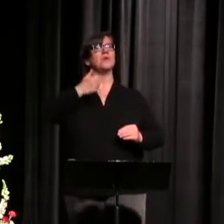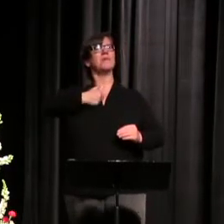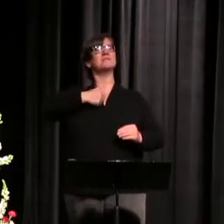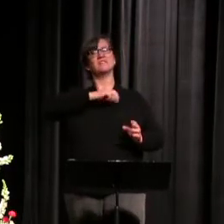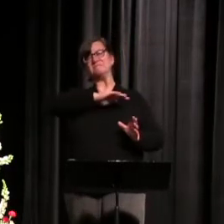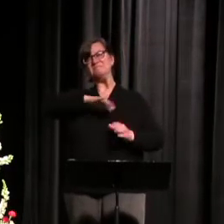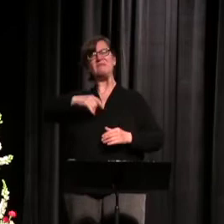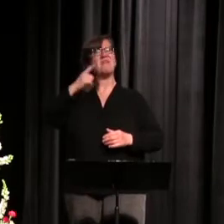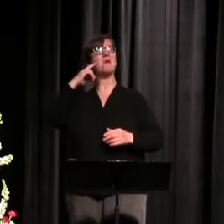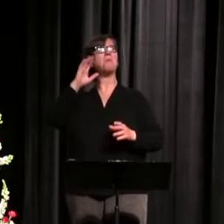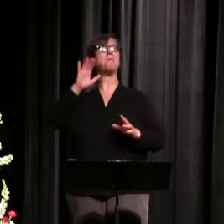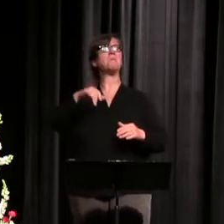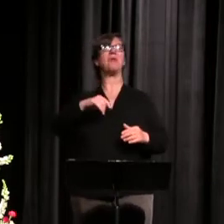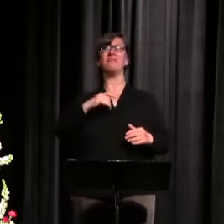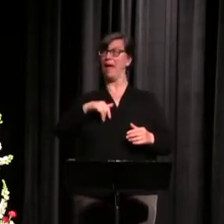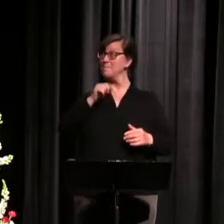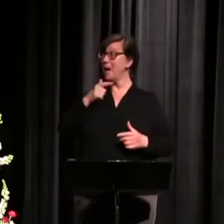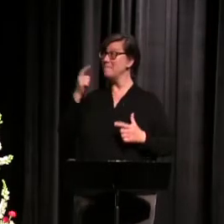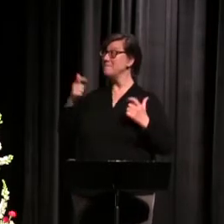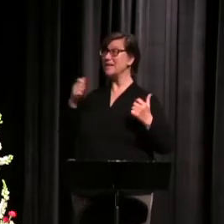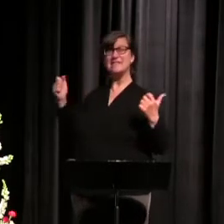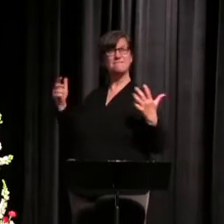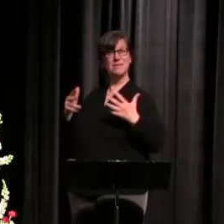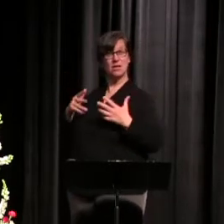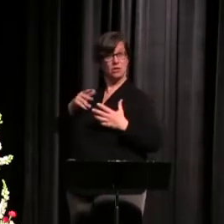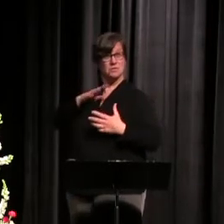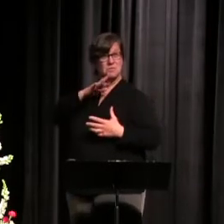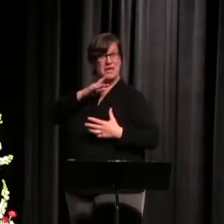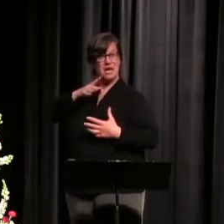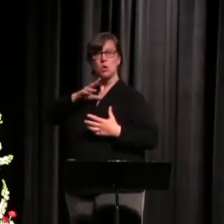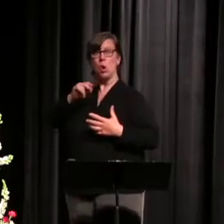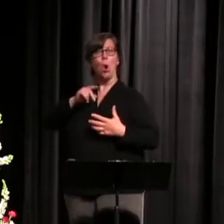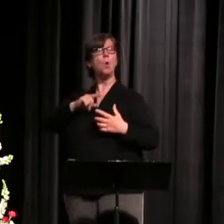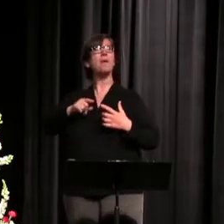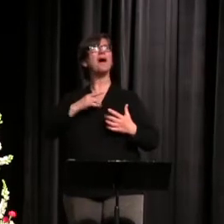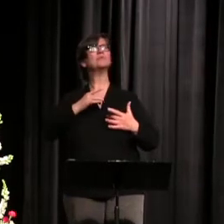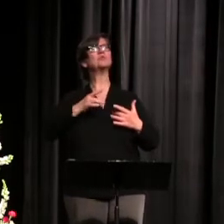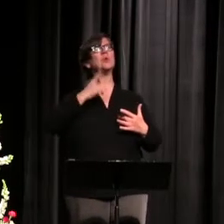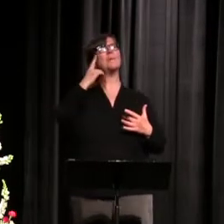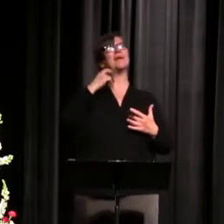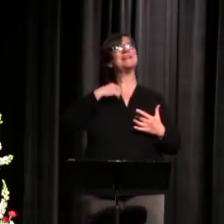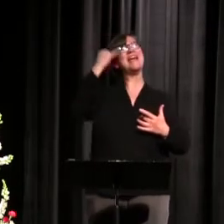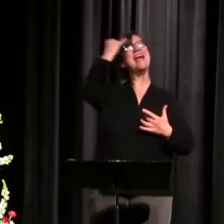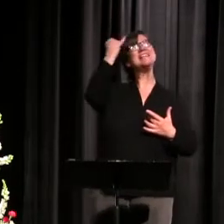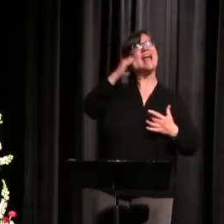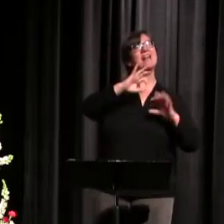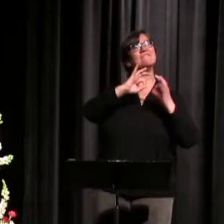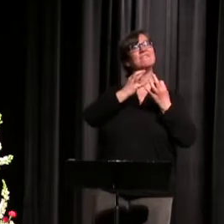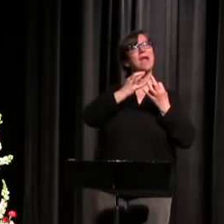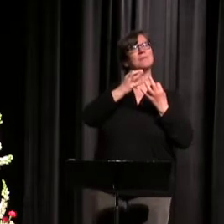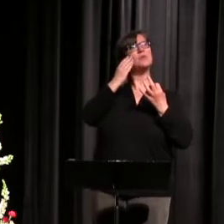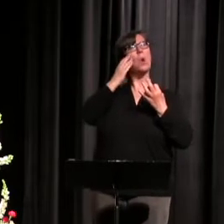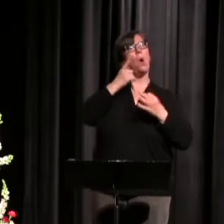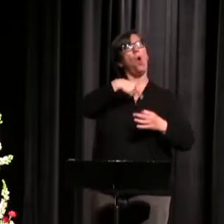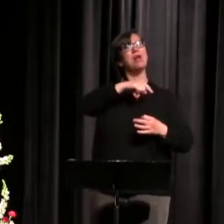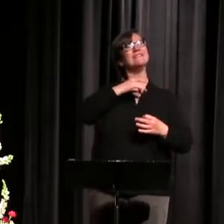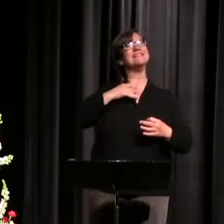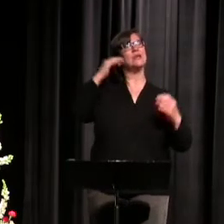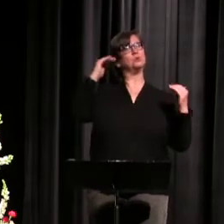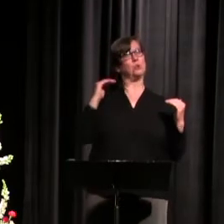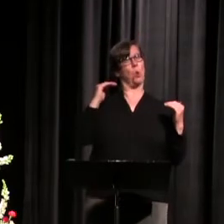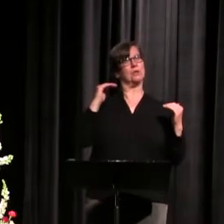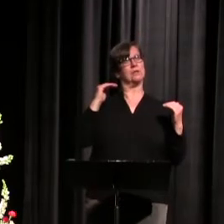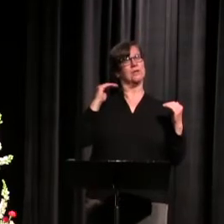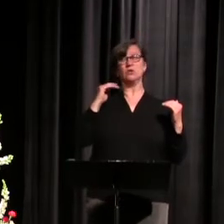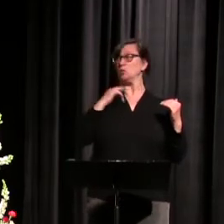wasn't my biggest fear. Coming from an extremely short Italian family, I was more concerned that I wouldn't be able to see over the podium. So I guess